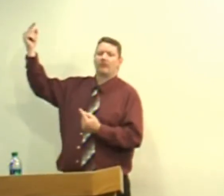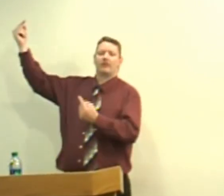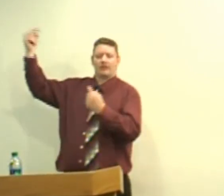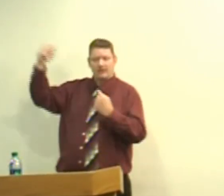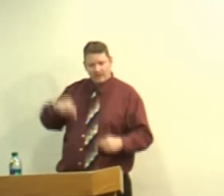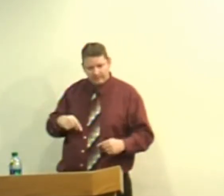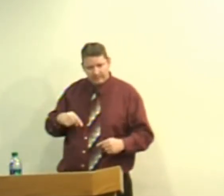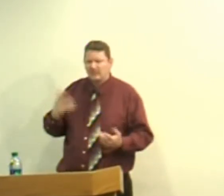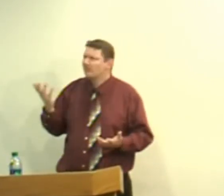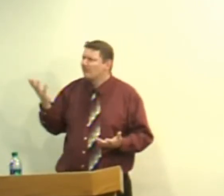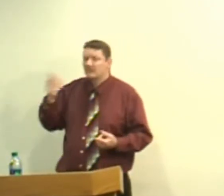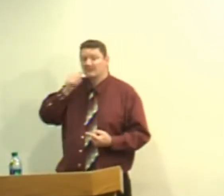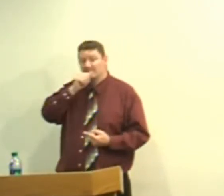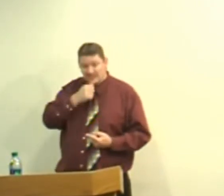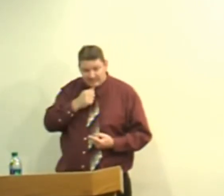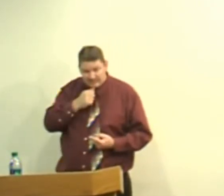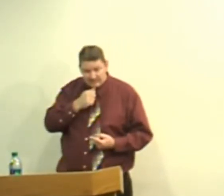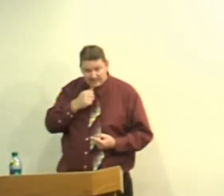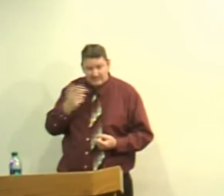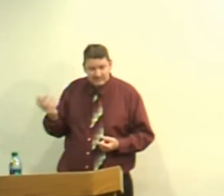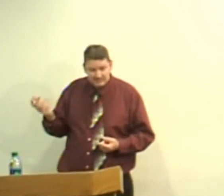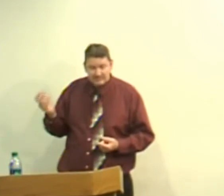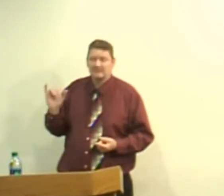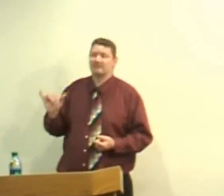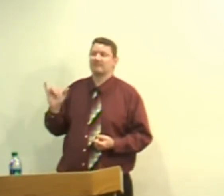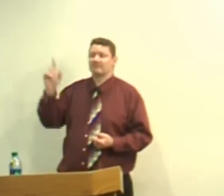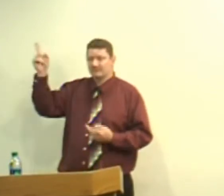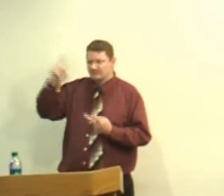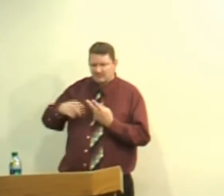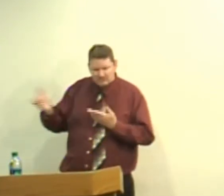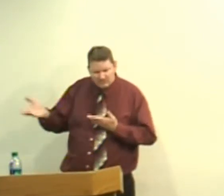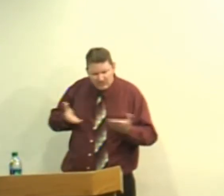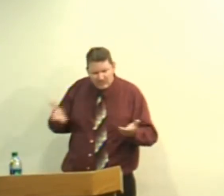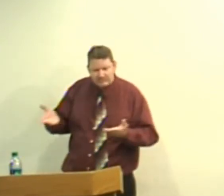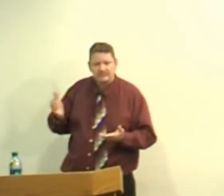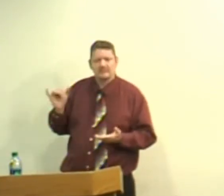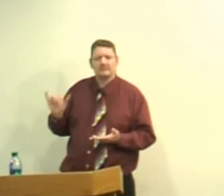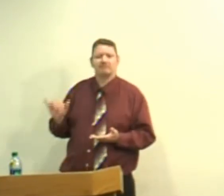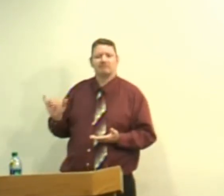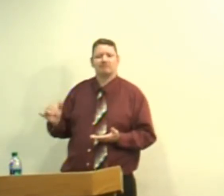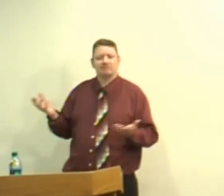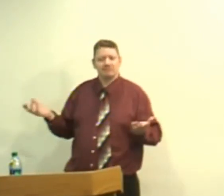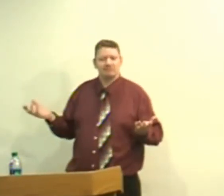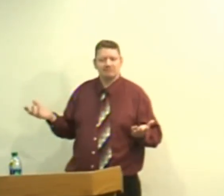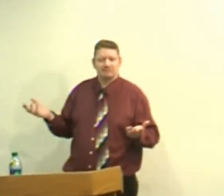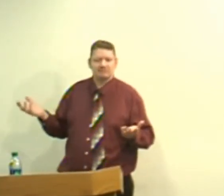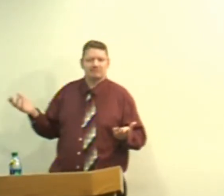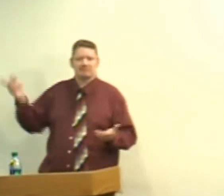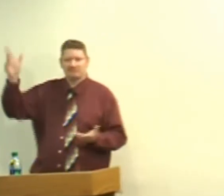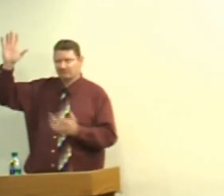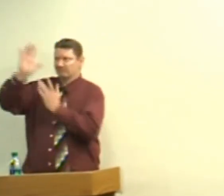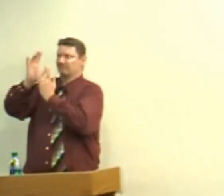So, we should ask him what to do. He came to serve. What did he come to do? He came to suffer. He came to serve.